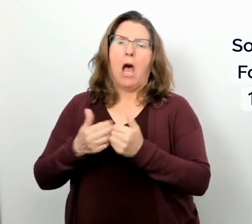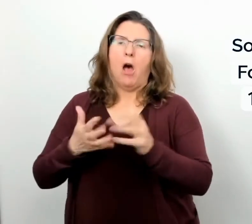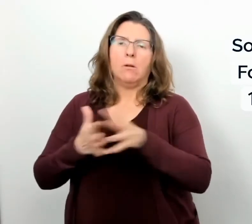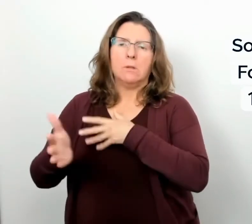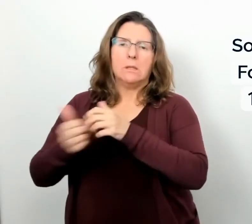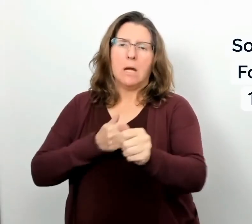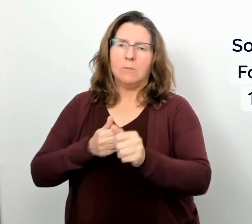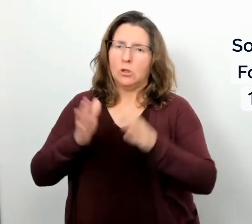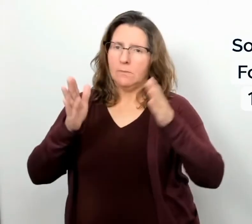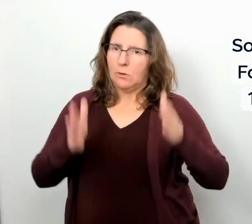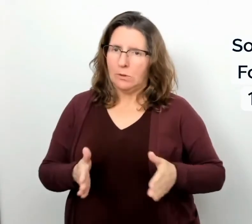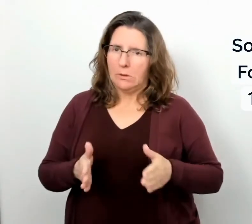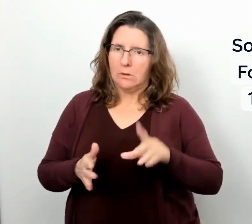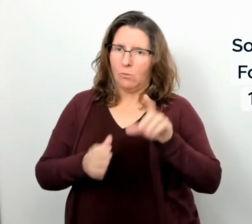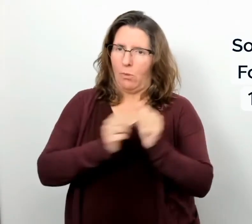that have on our students with disabilities?